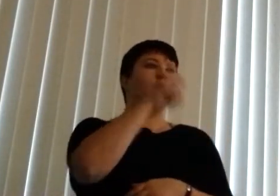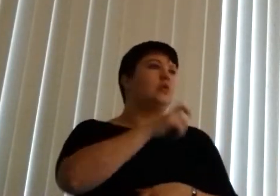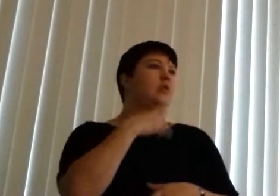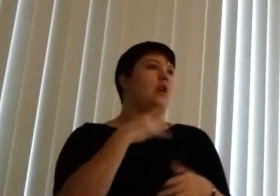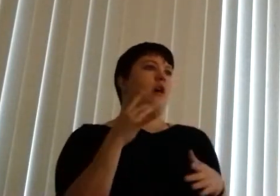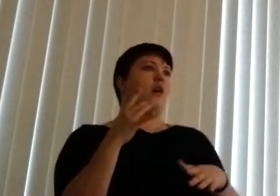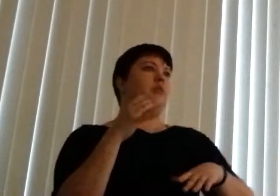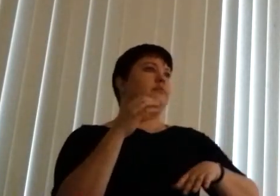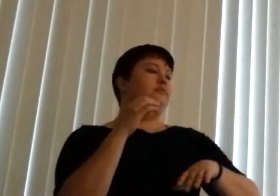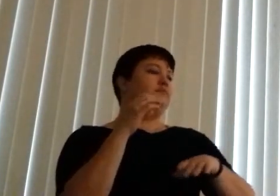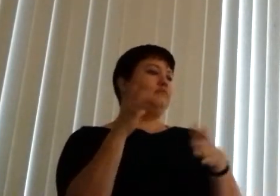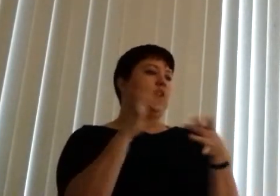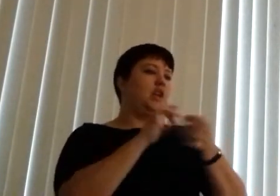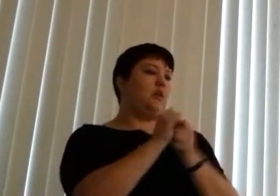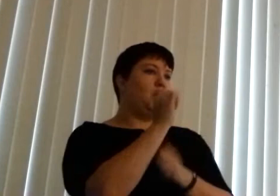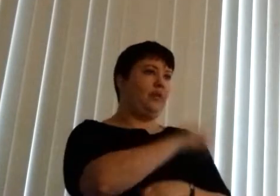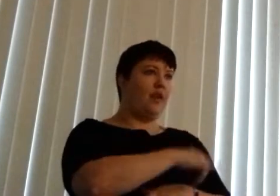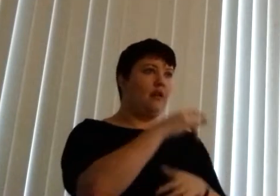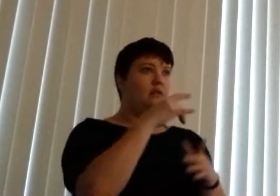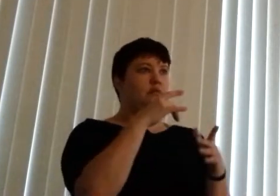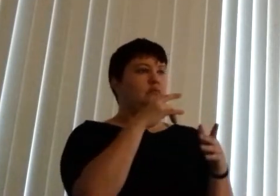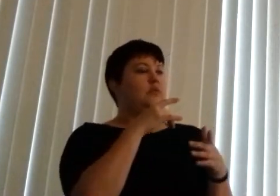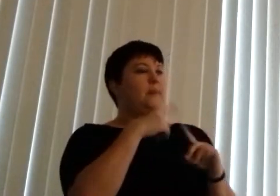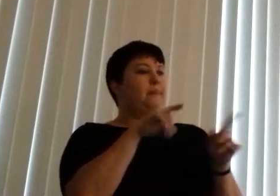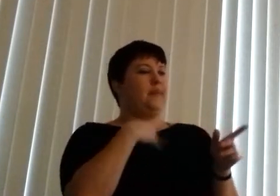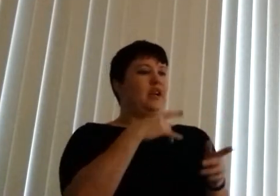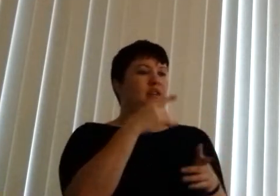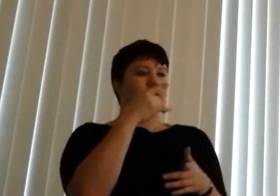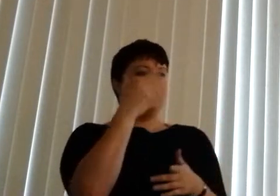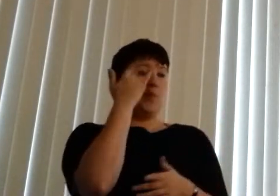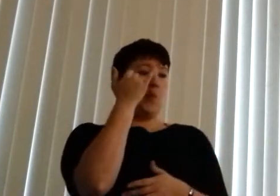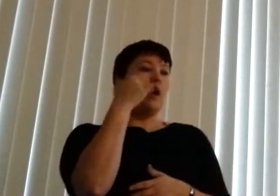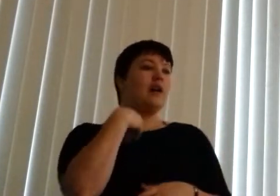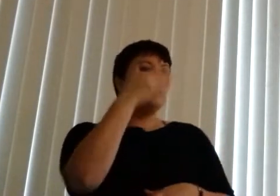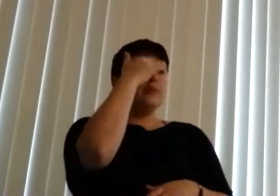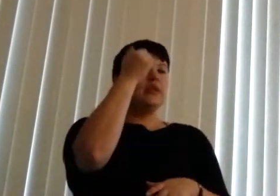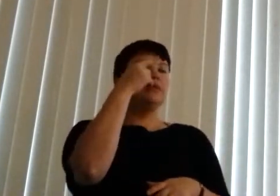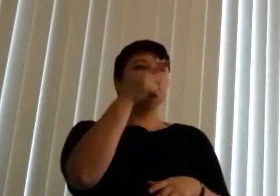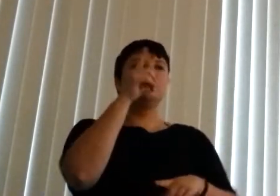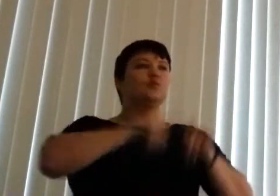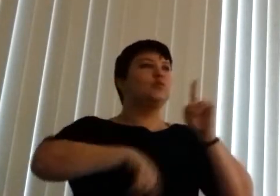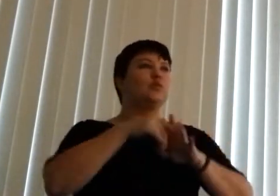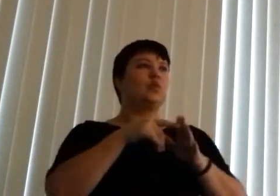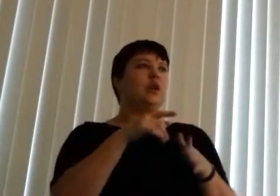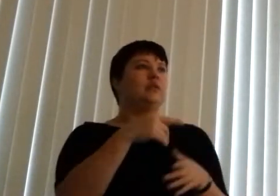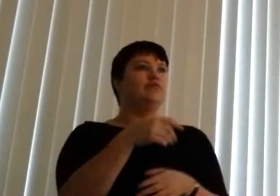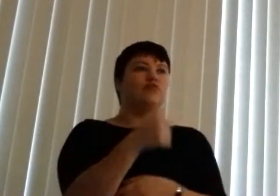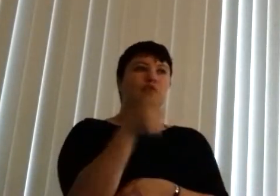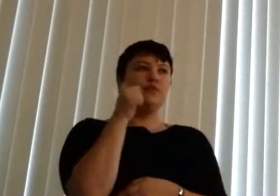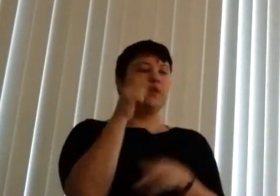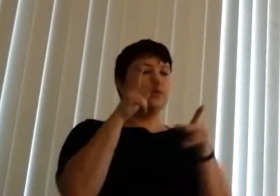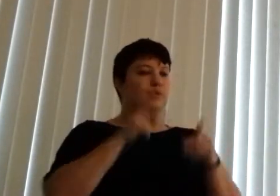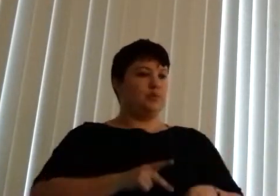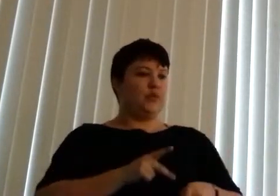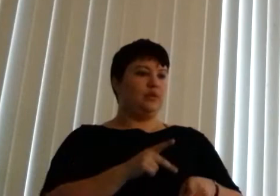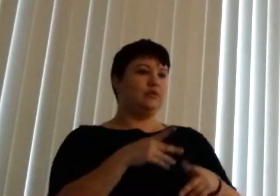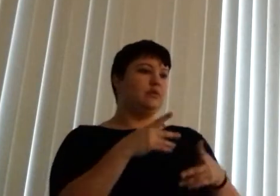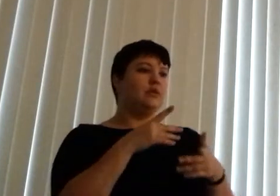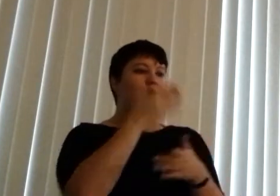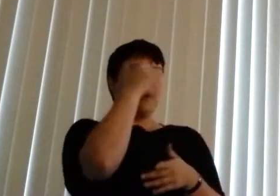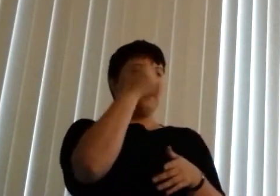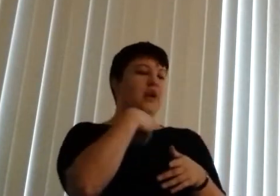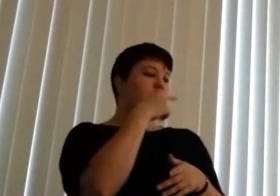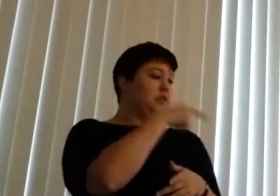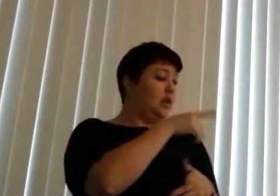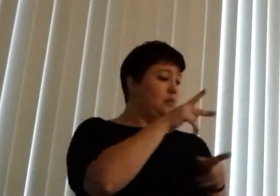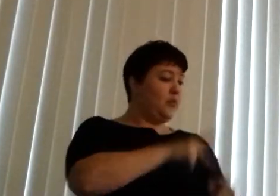However, says the third premise, denying a person a scarce resource on the basis that he will not live as long as another